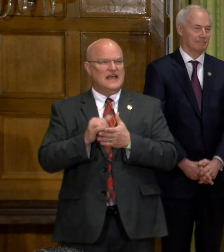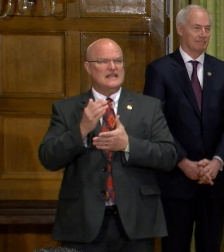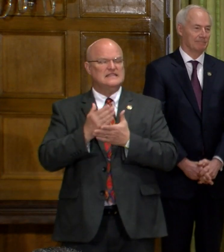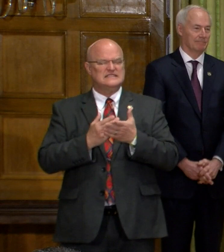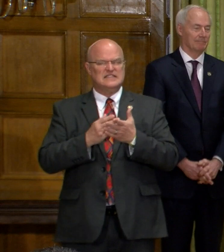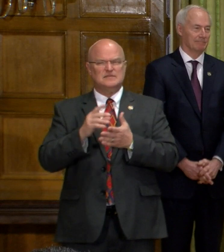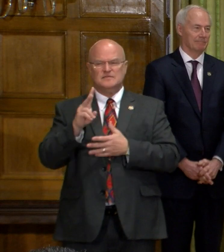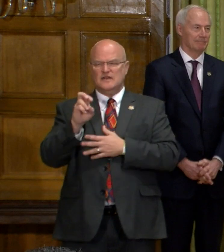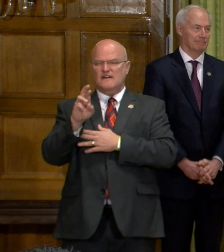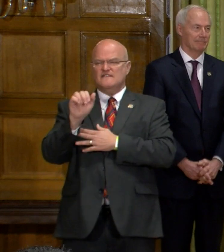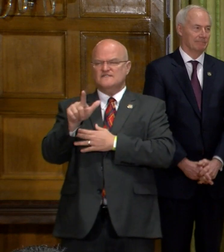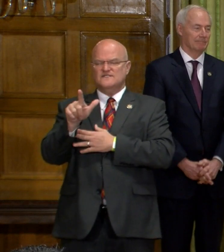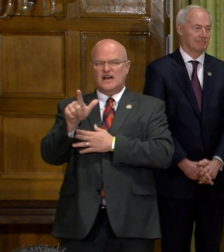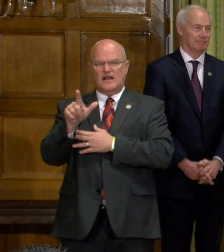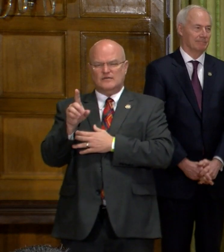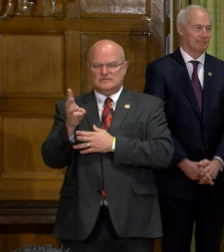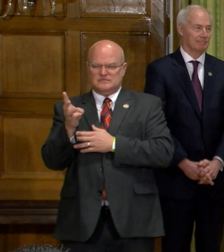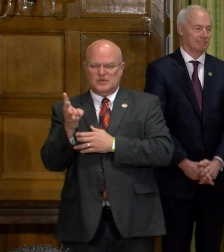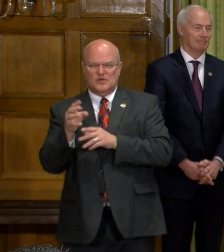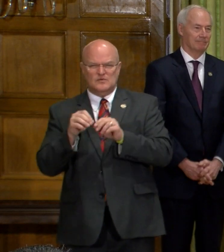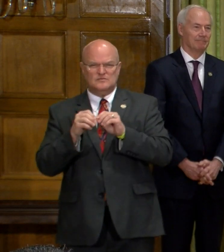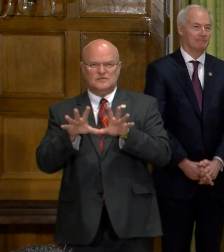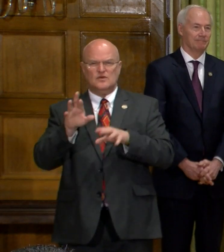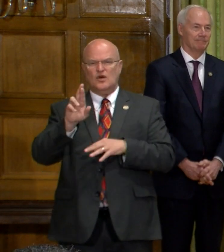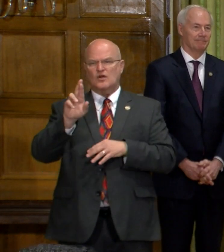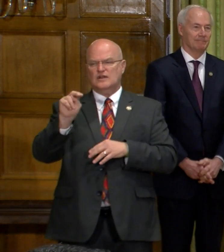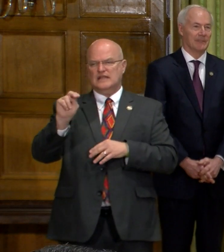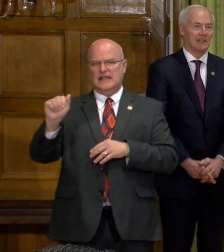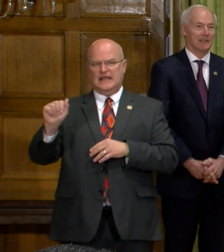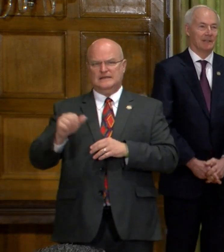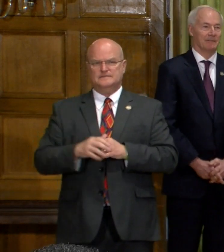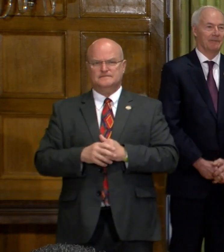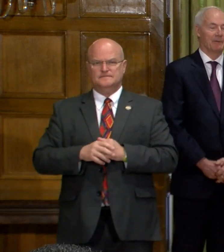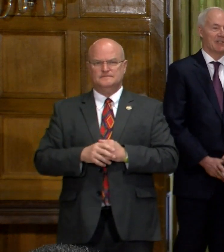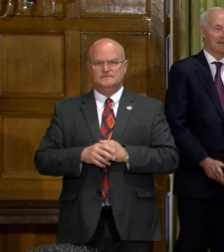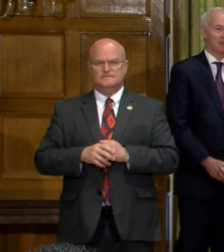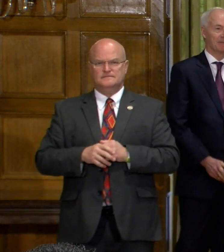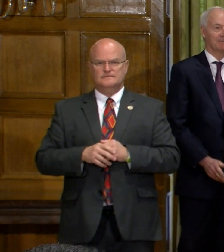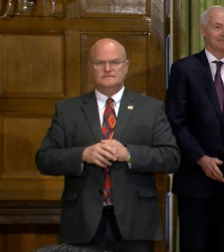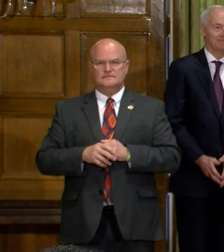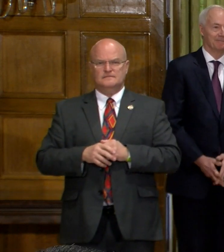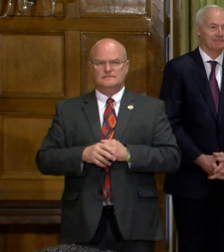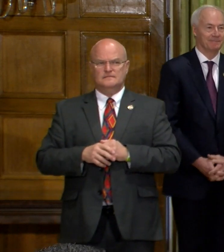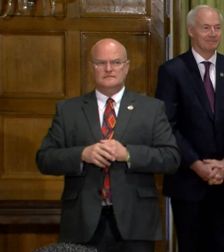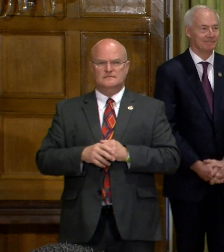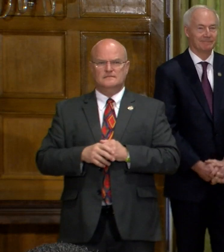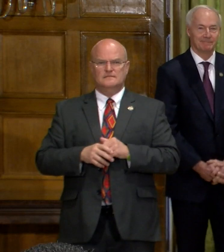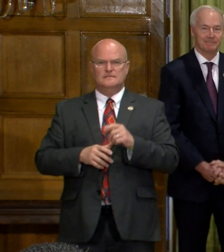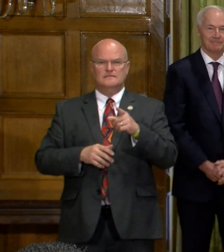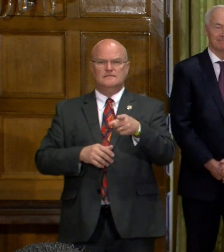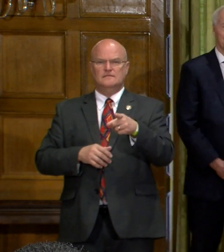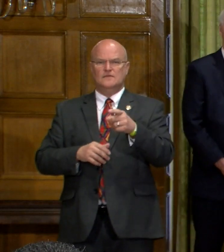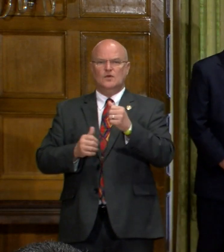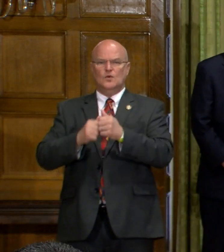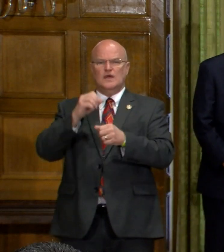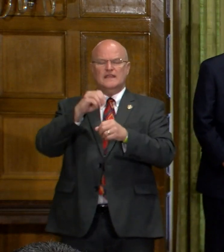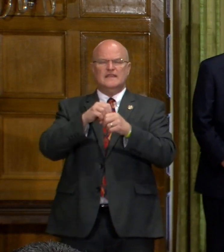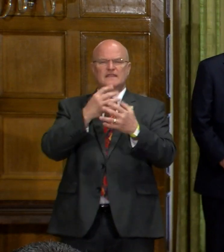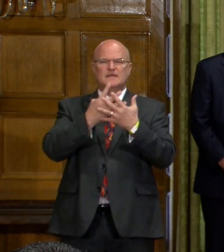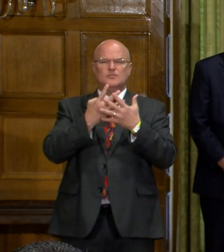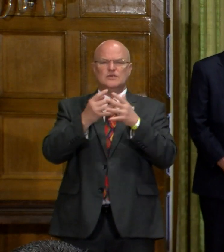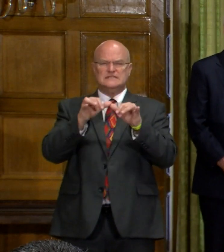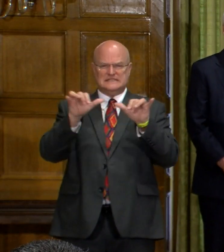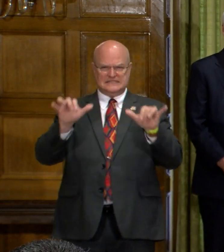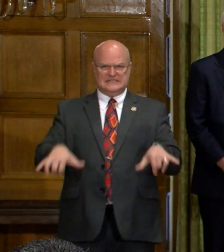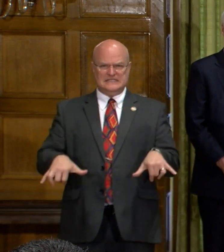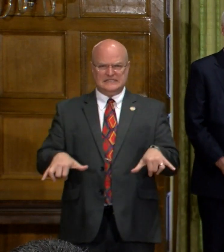some viral shedding, or at least shedding of viral RNA. From the table? Within the prison